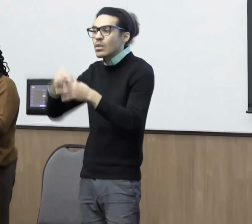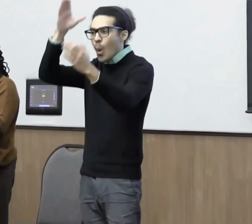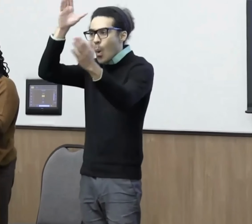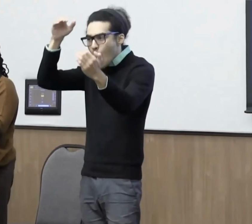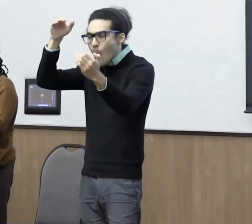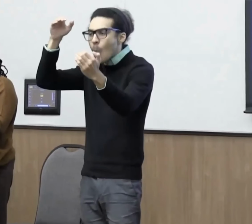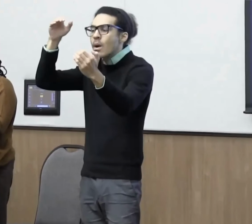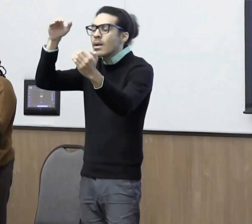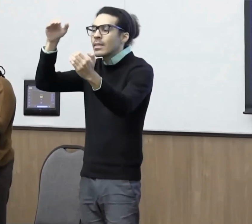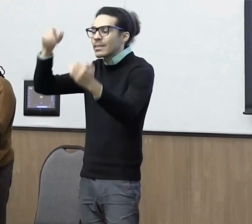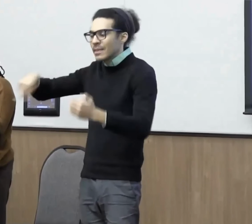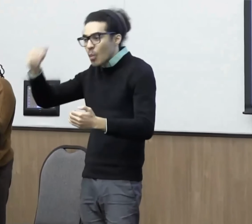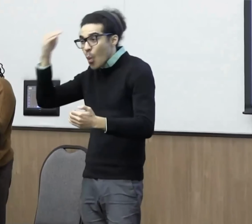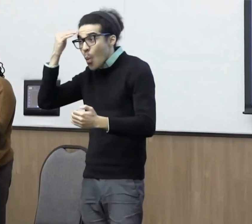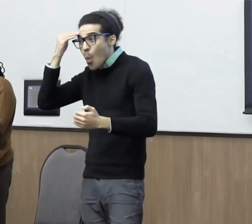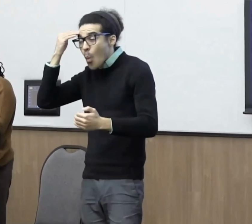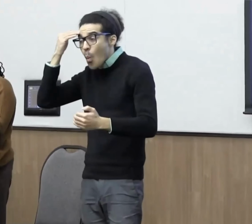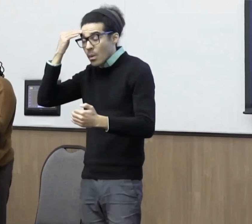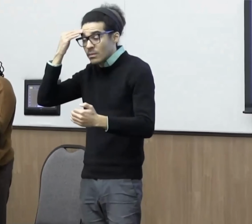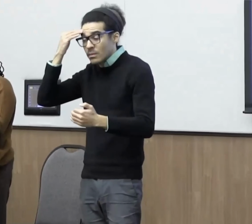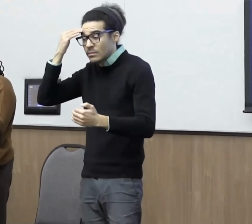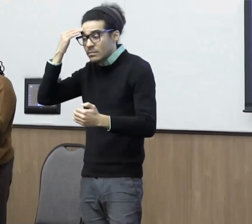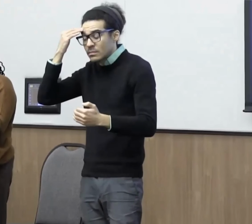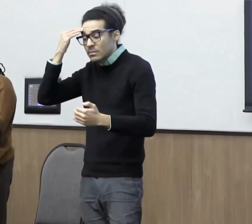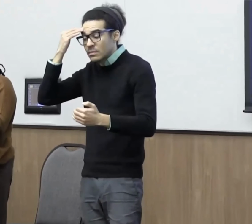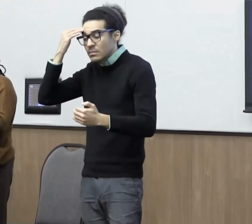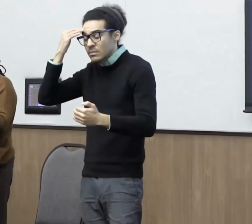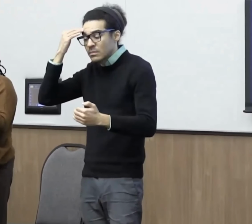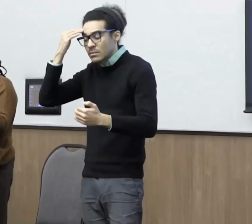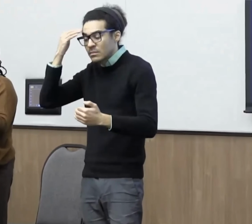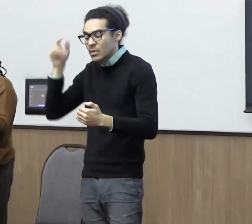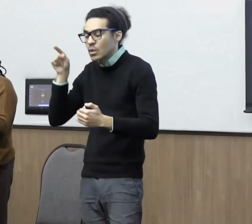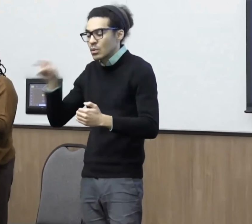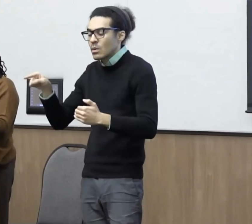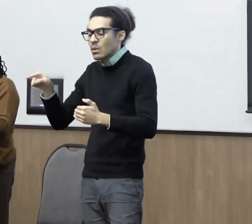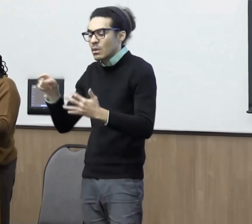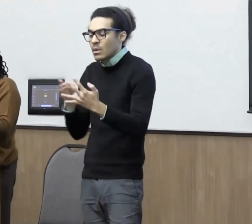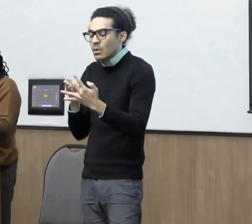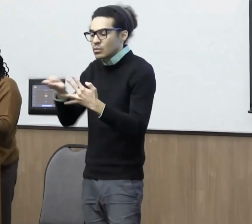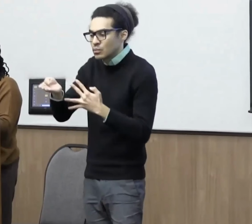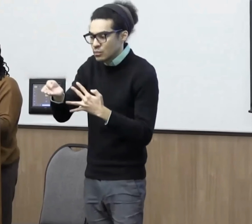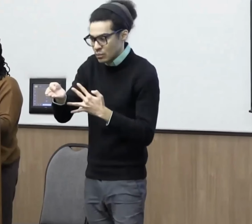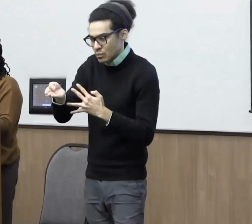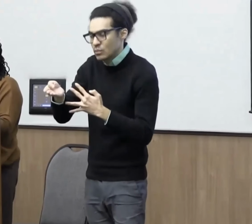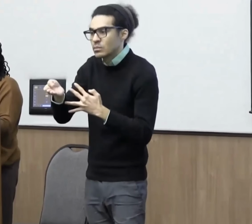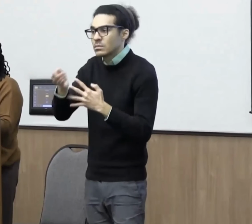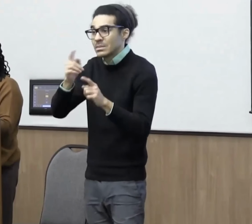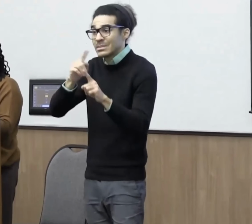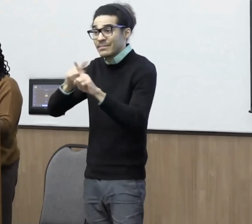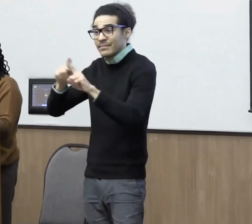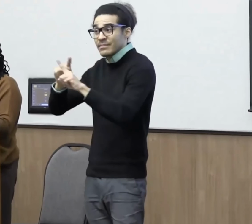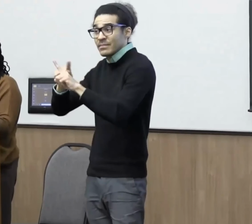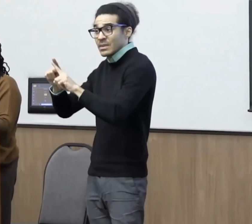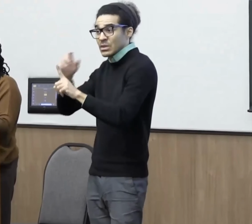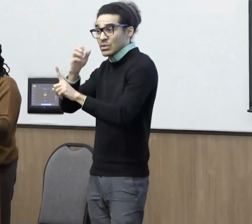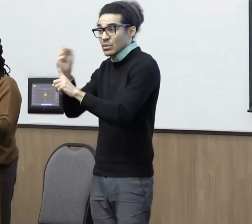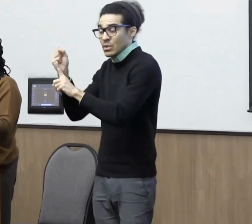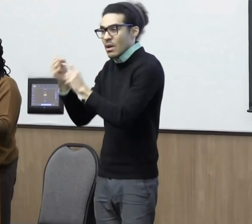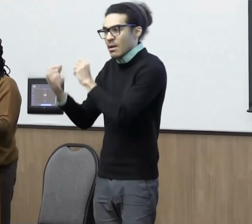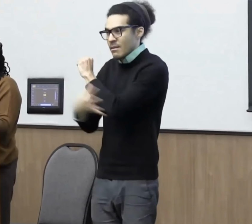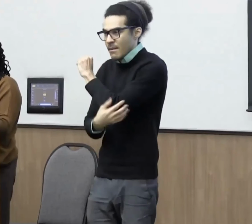and without knowing of the wealth which awaited, you broke through dense walls of poverty